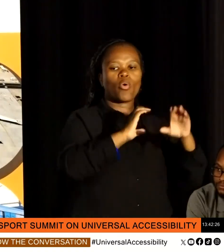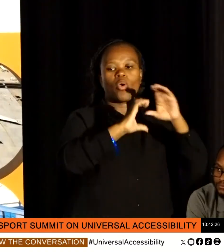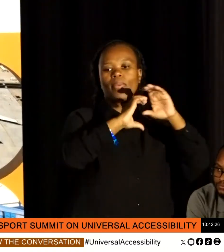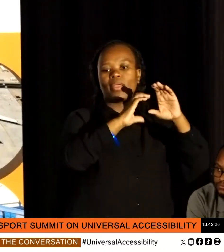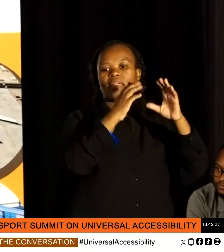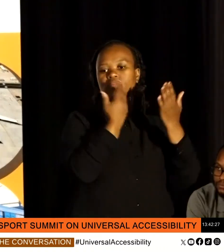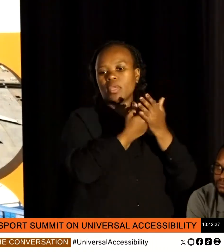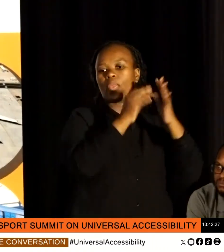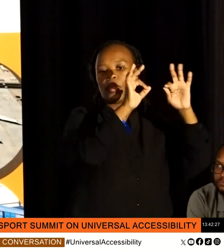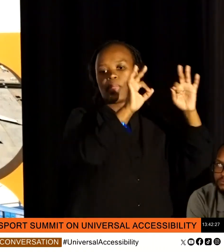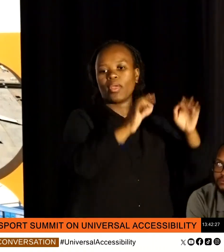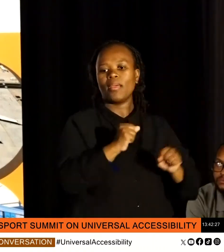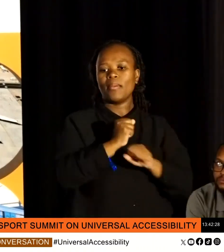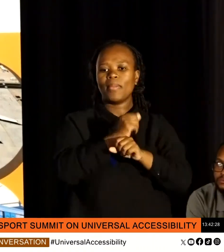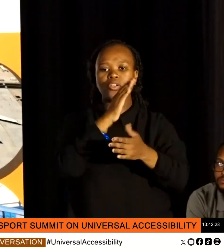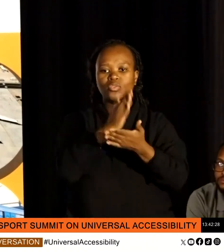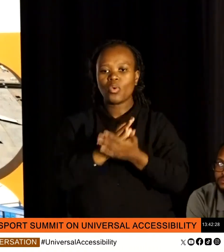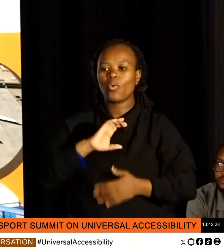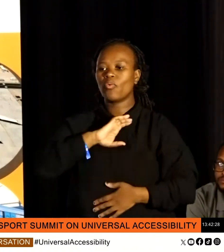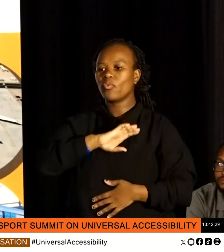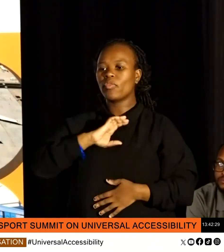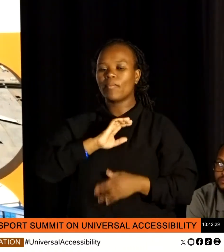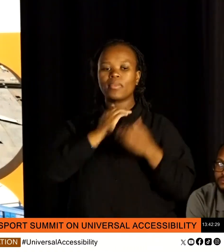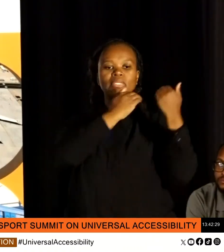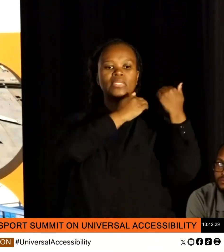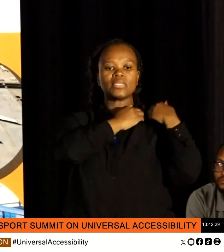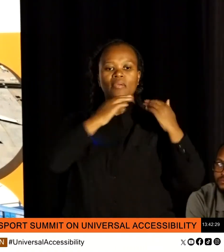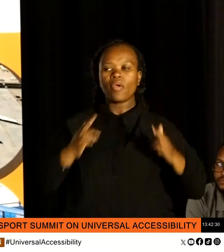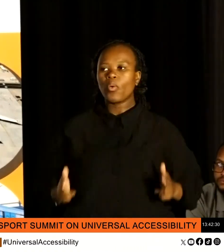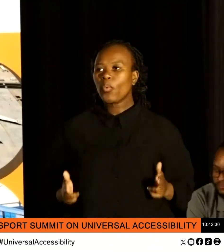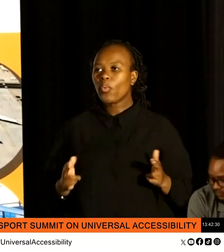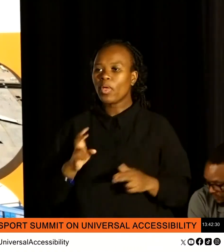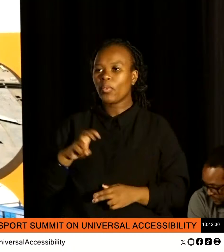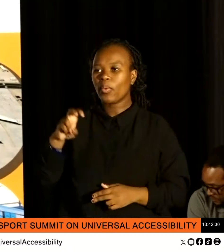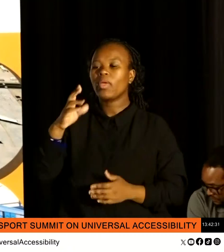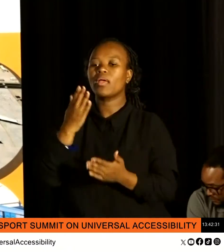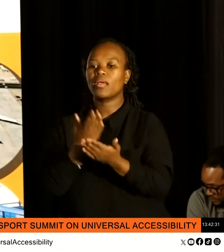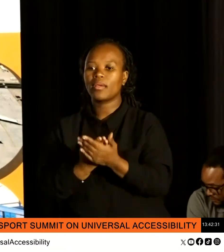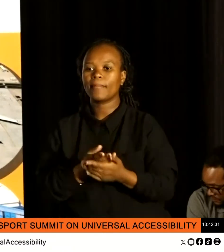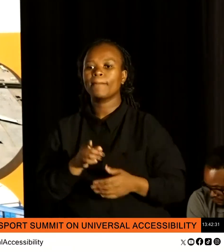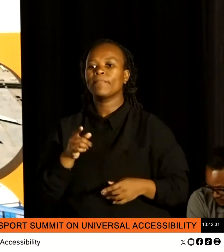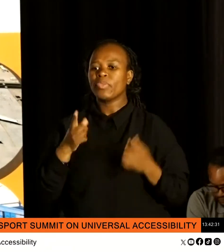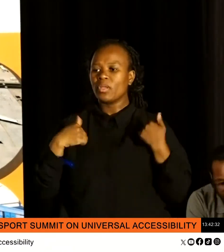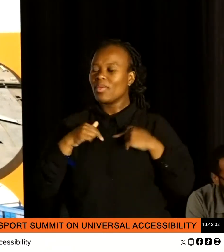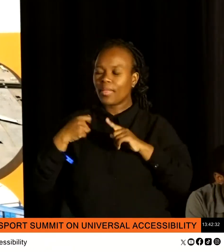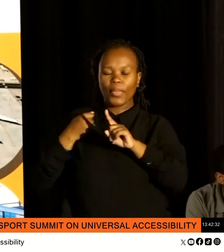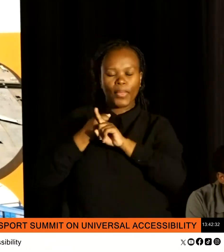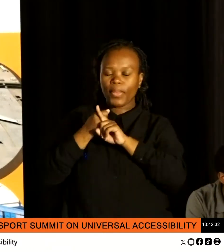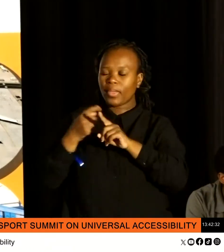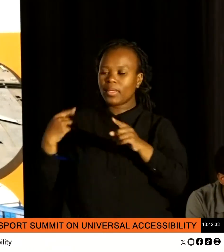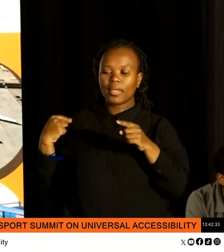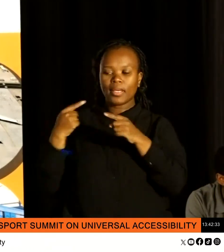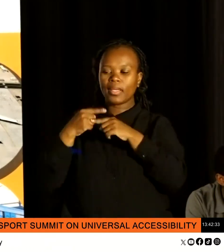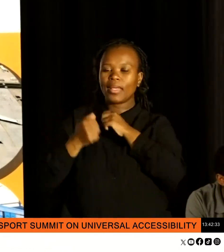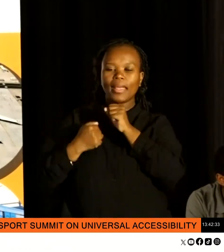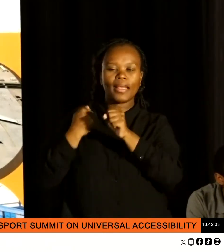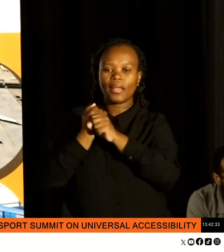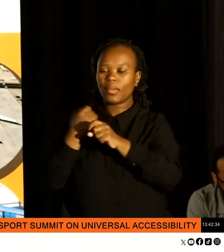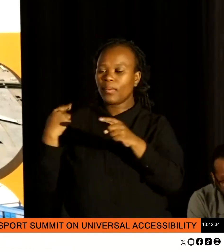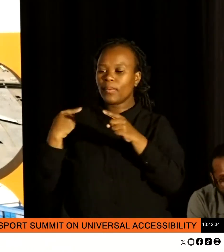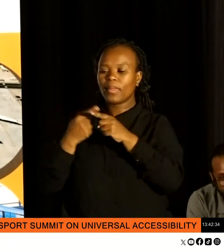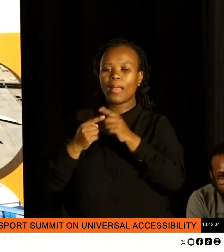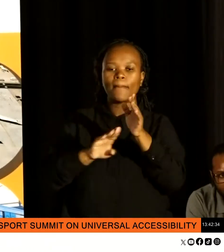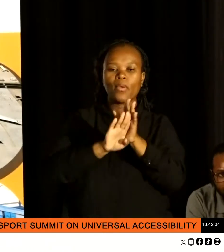and ensure a safe and comfortable journey. While commendable strides have been made in recent years to improve